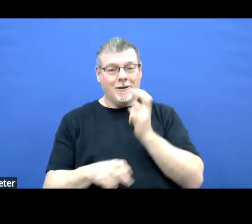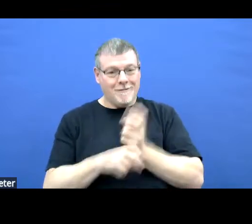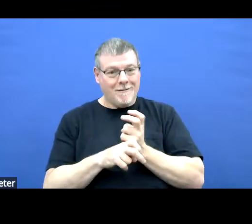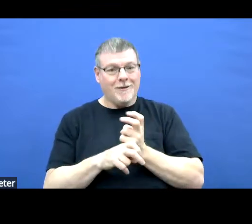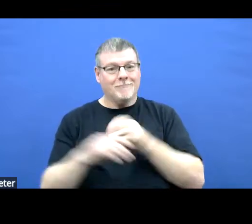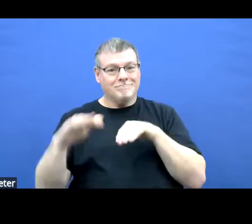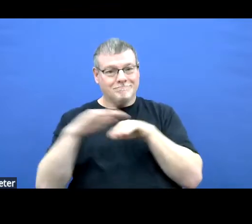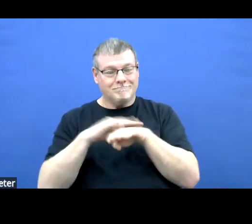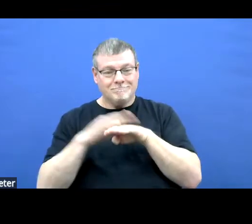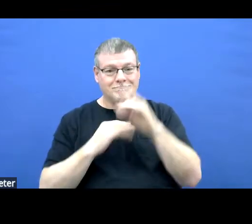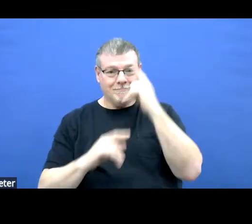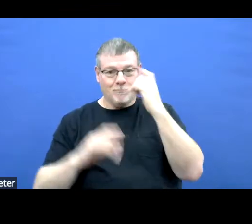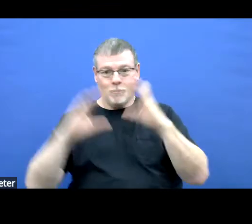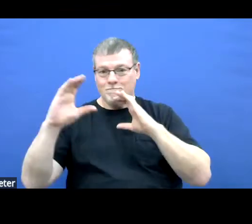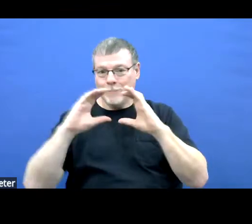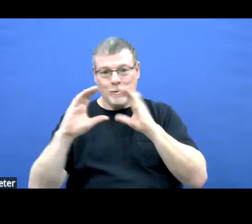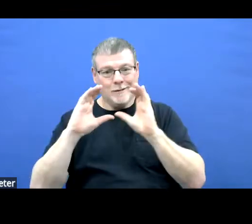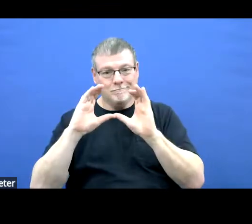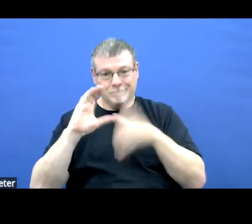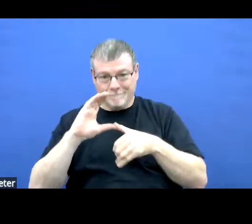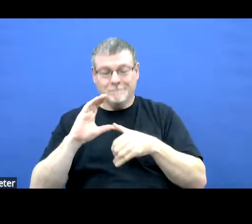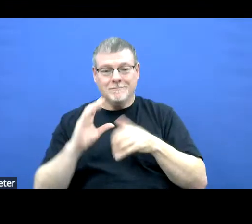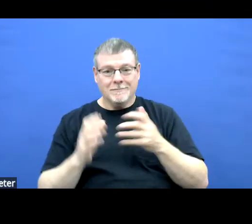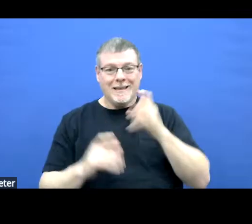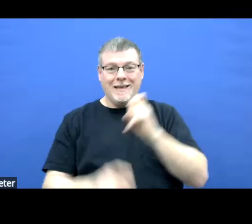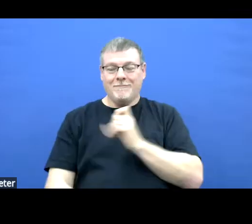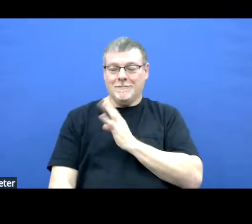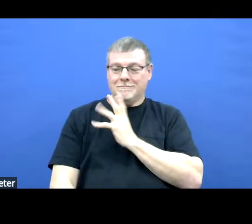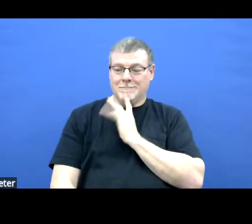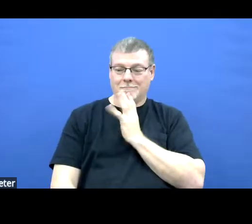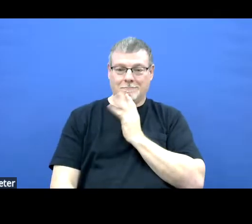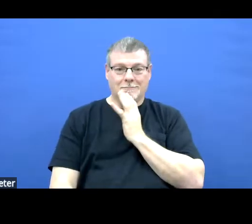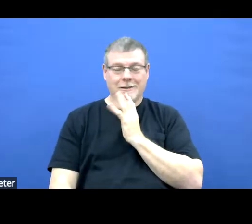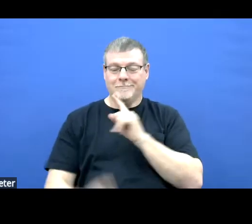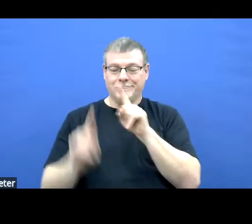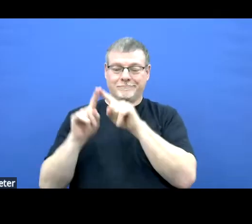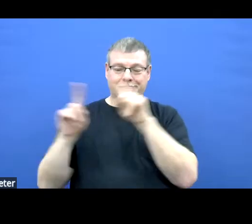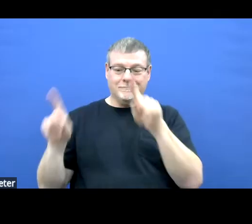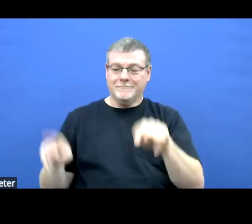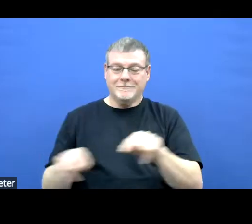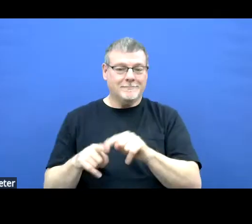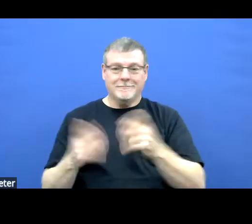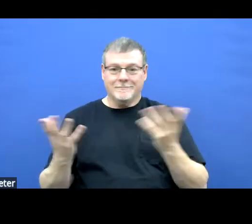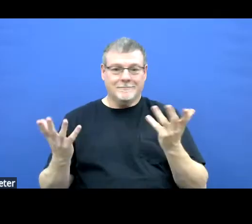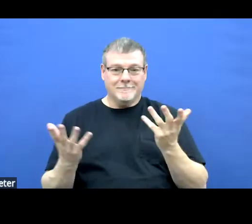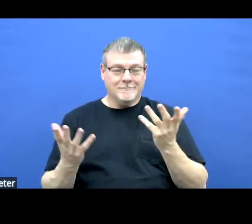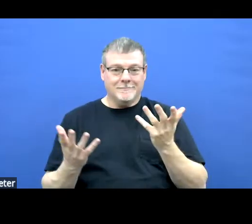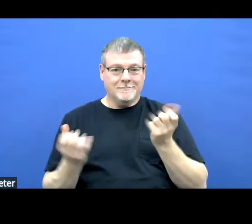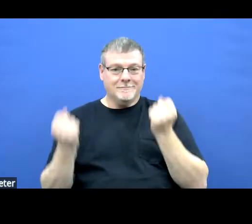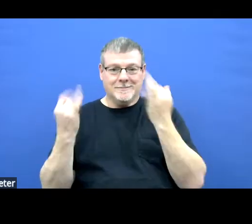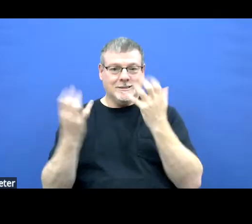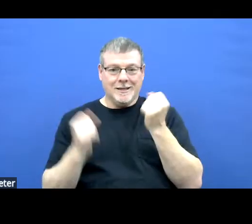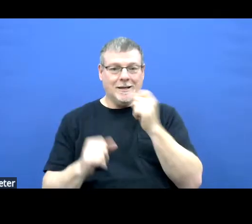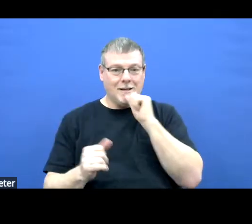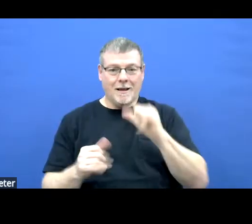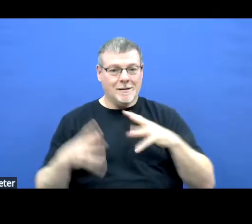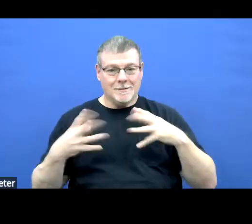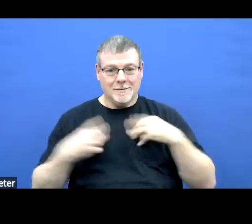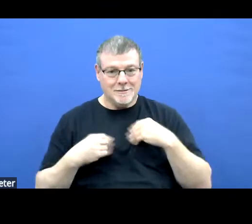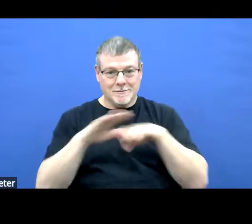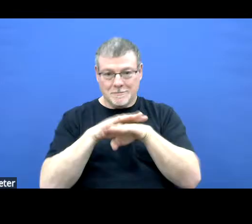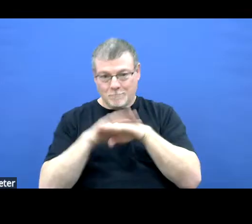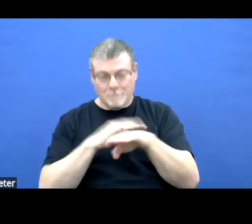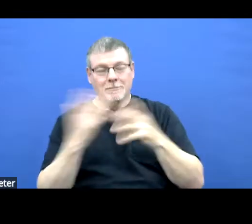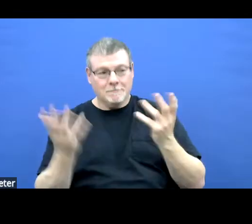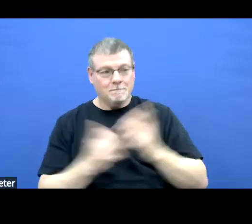because they have to speak through an intercom, and they have no clue when somebody is speaking back to them or